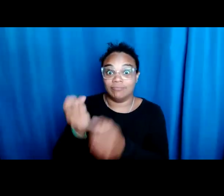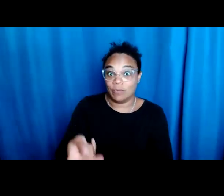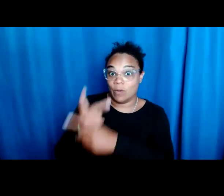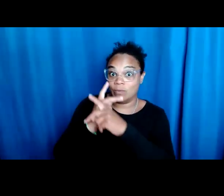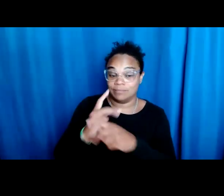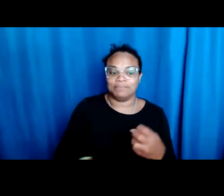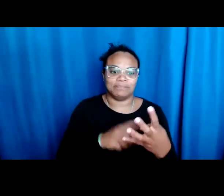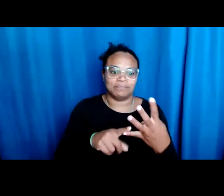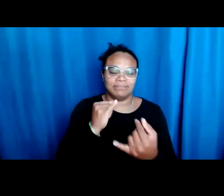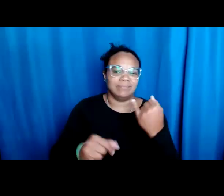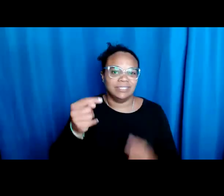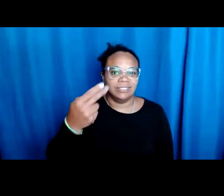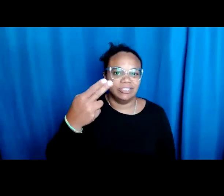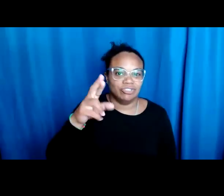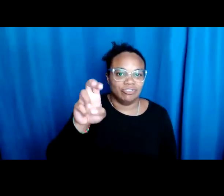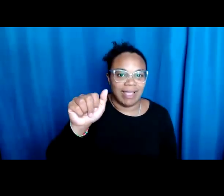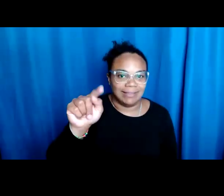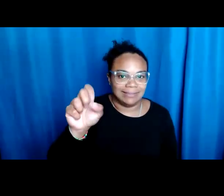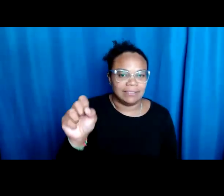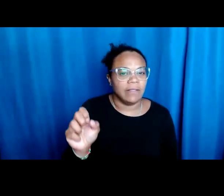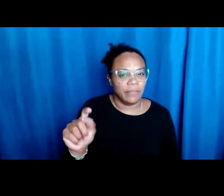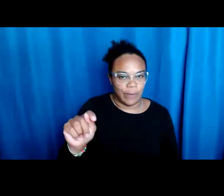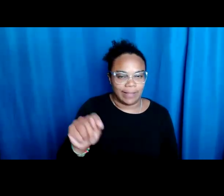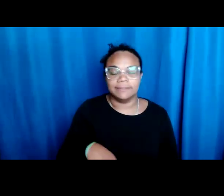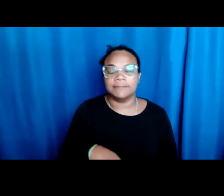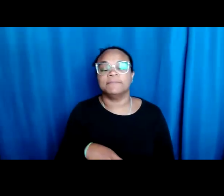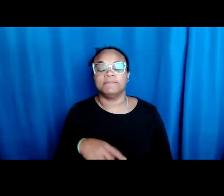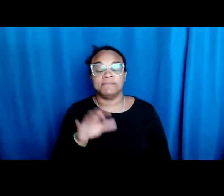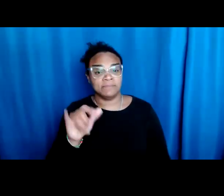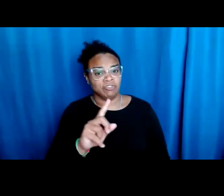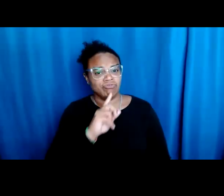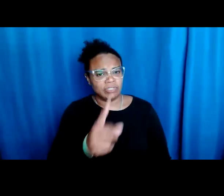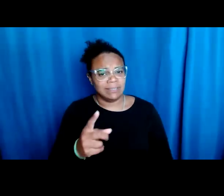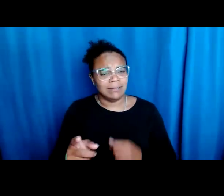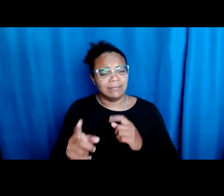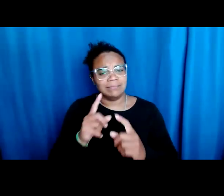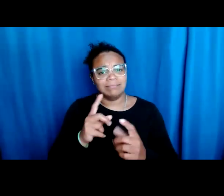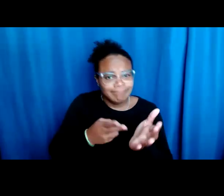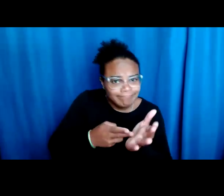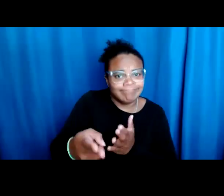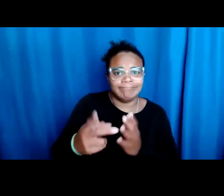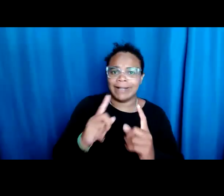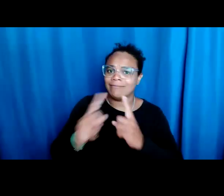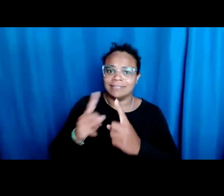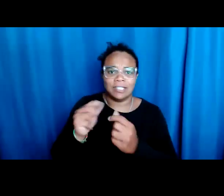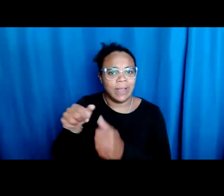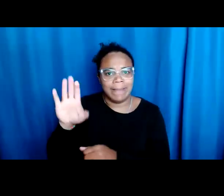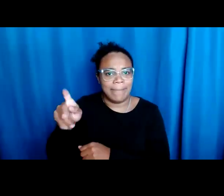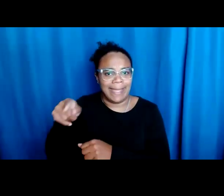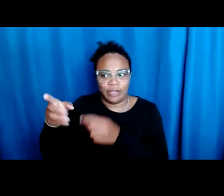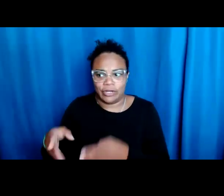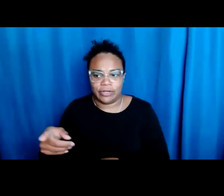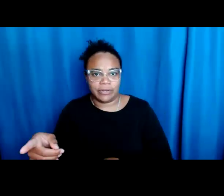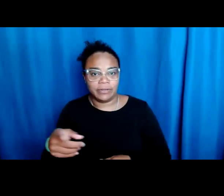threats. This will be a realistic conversation that you're having with the banker. And again, this